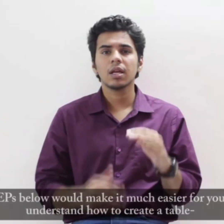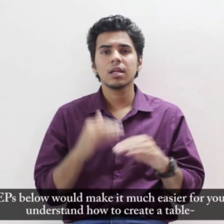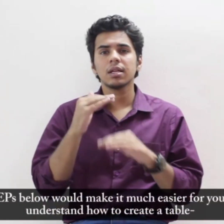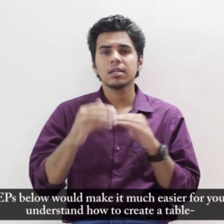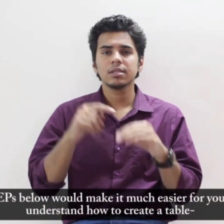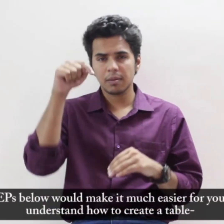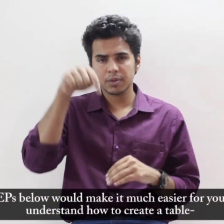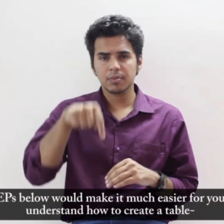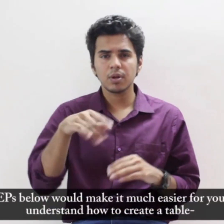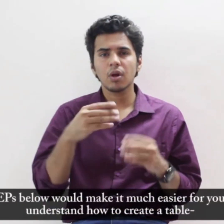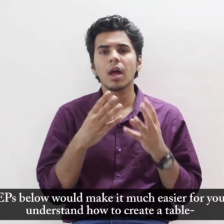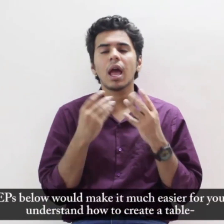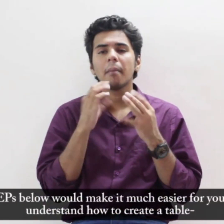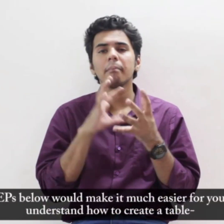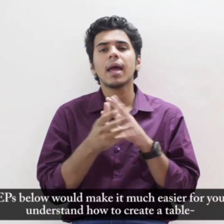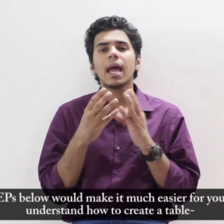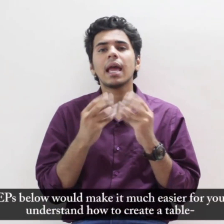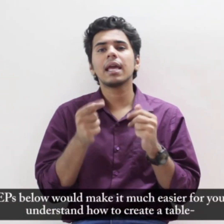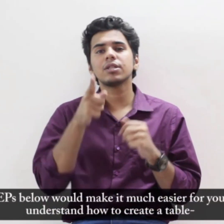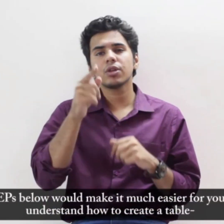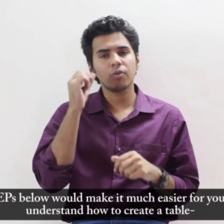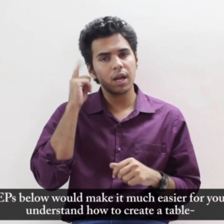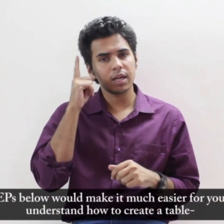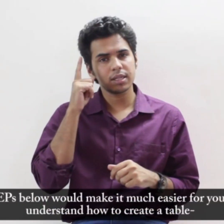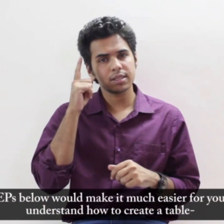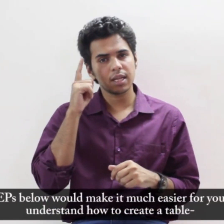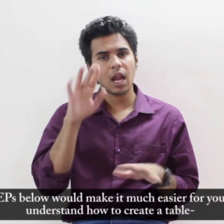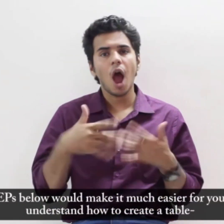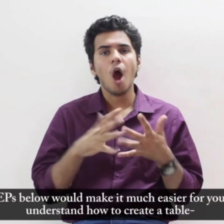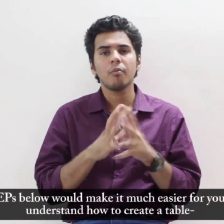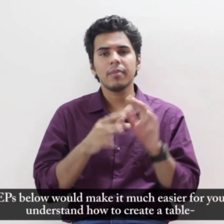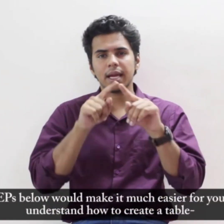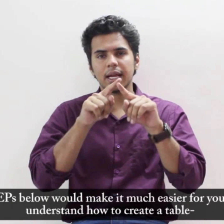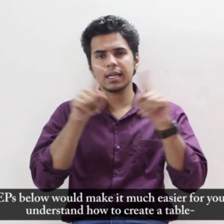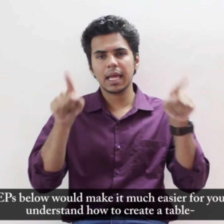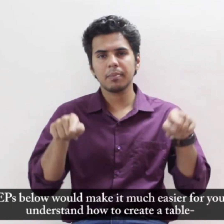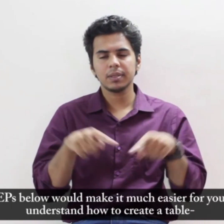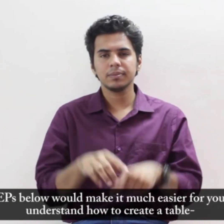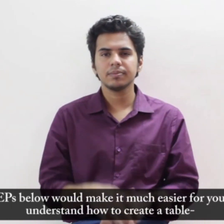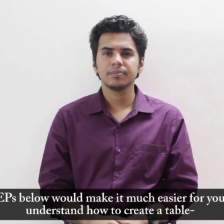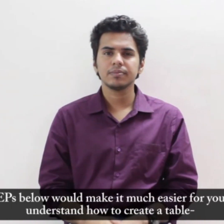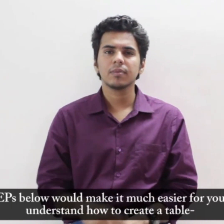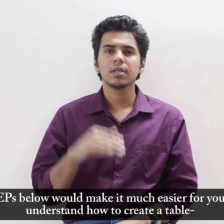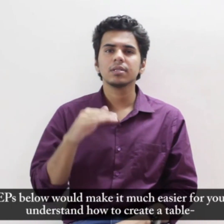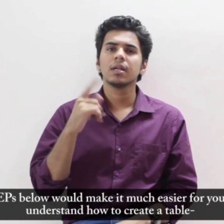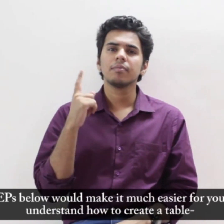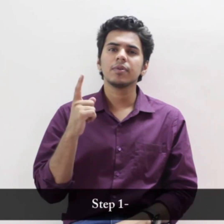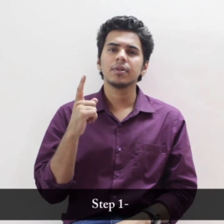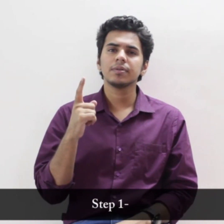Steps below would make it much easier for you to understand how to create a table. Step 1.